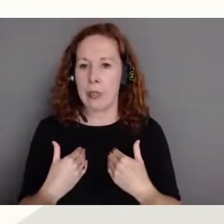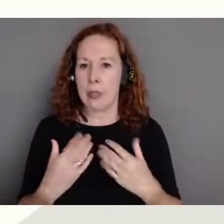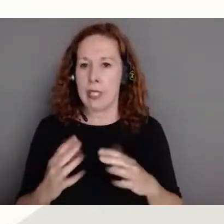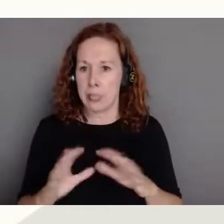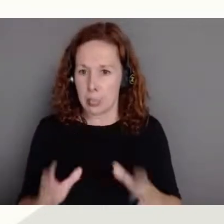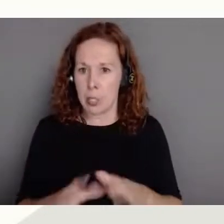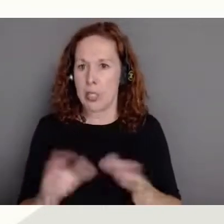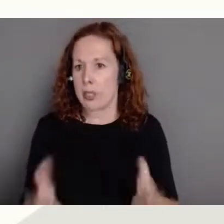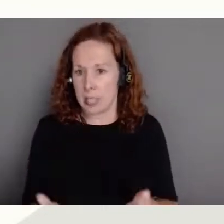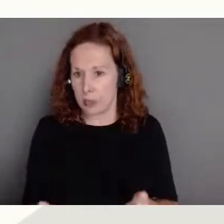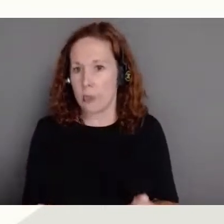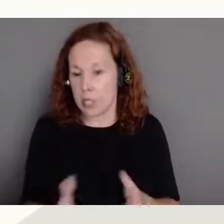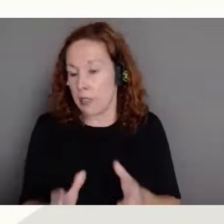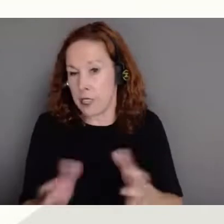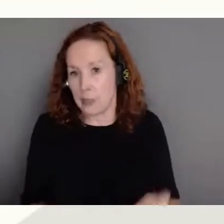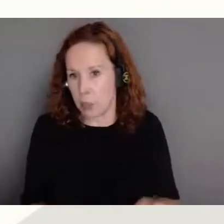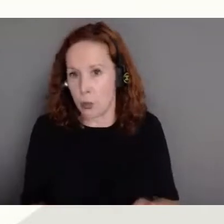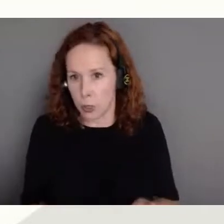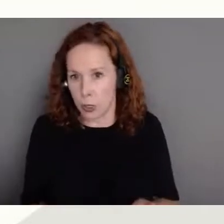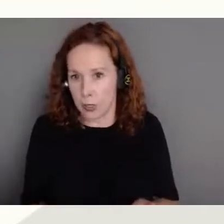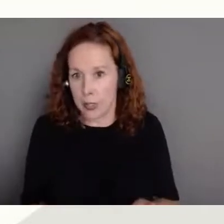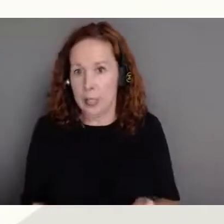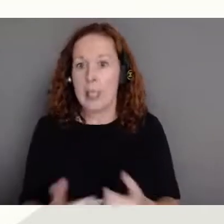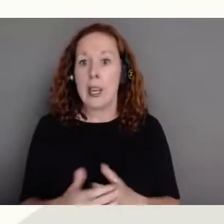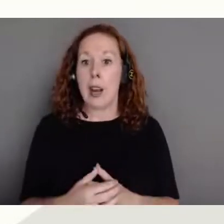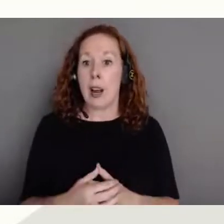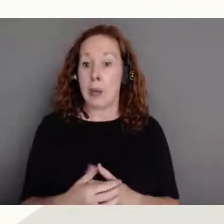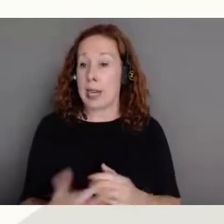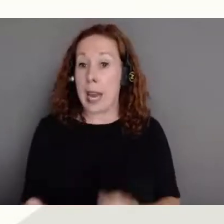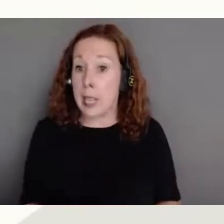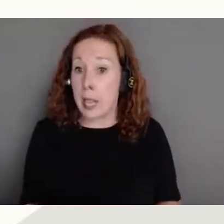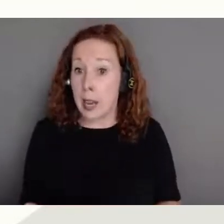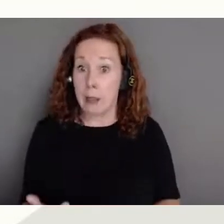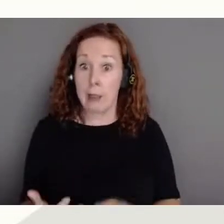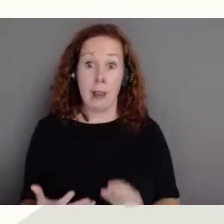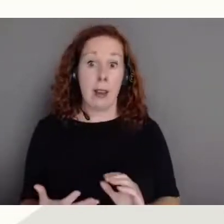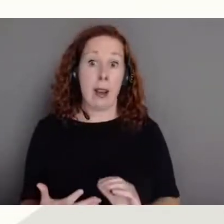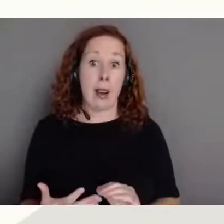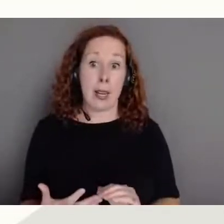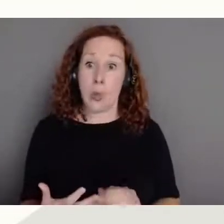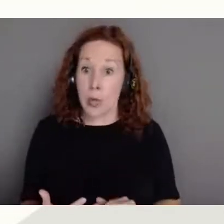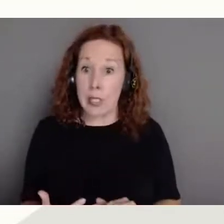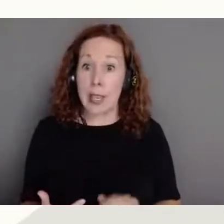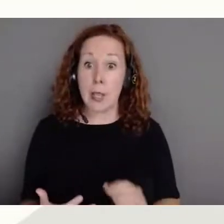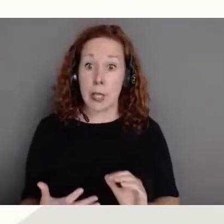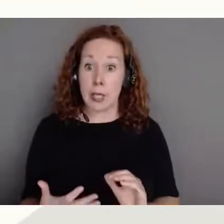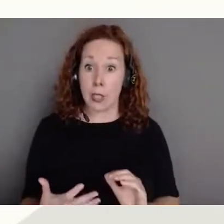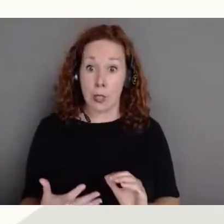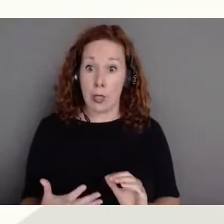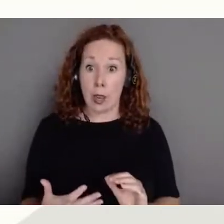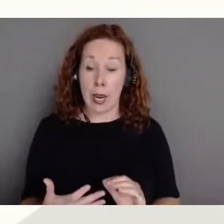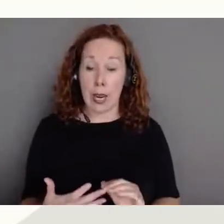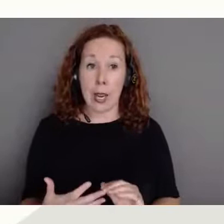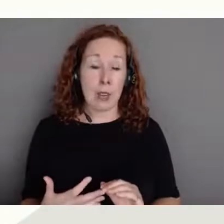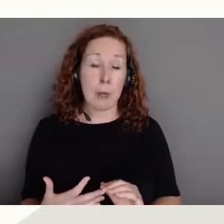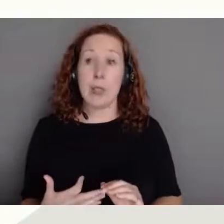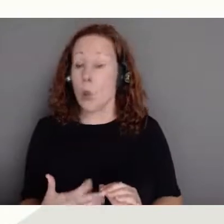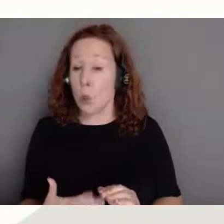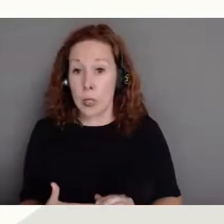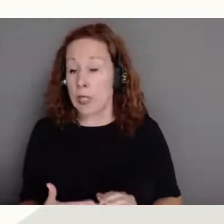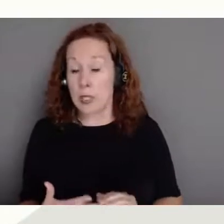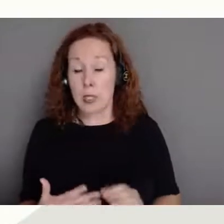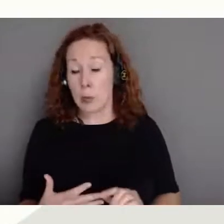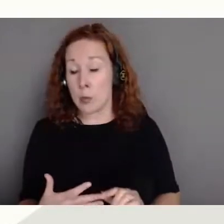of the deaf community, the deaf culture. Mhm. I'm an ally. I know the language. I've